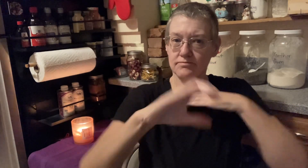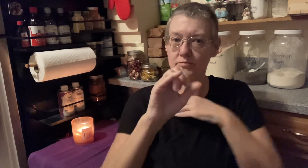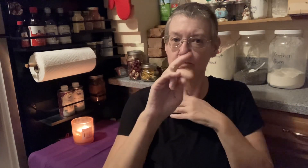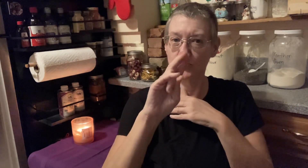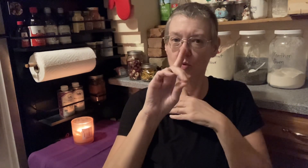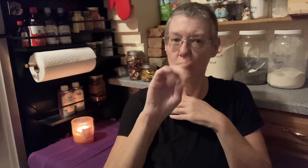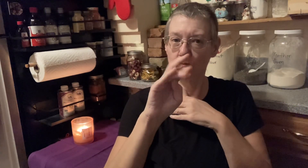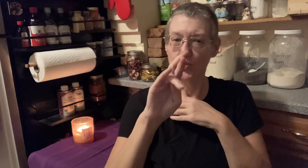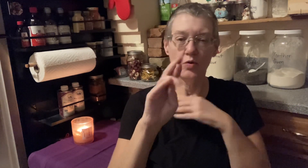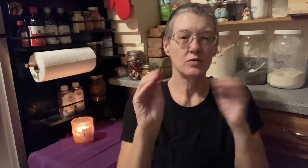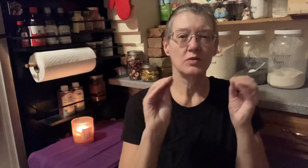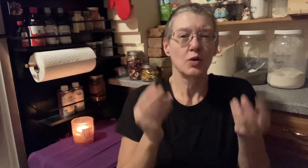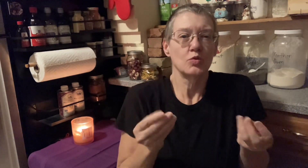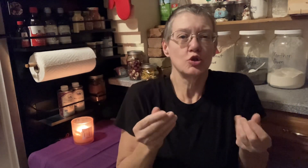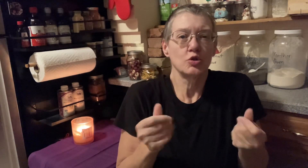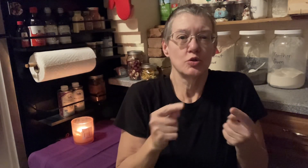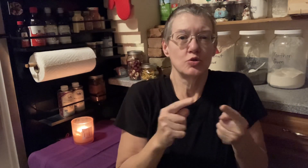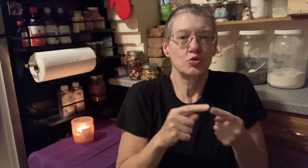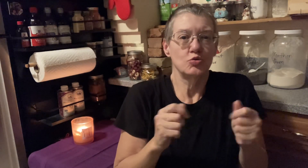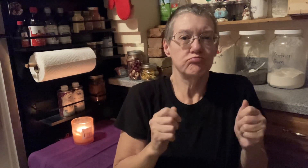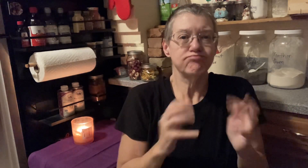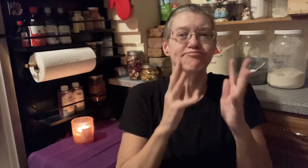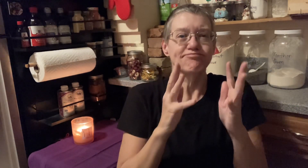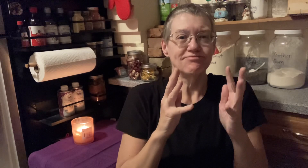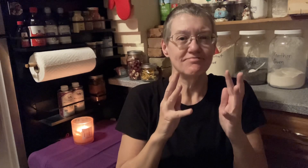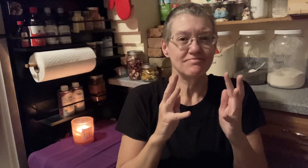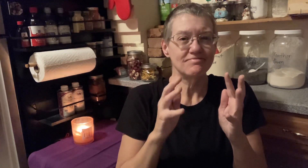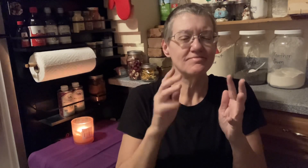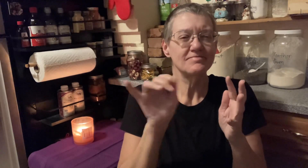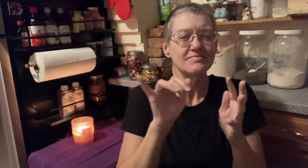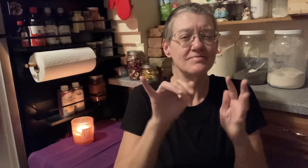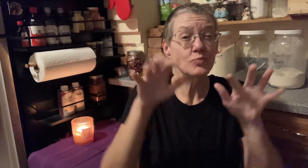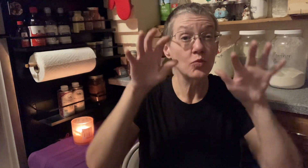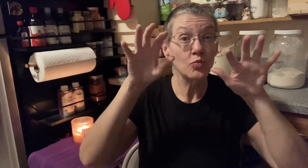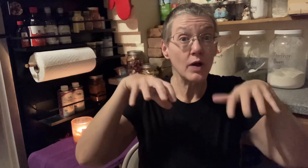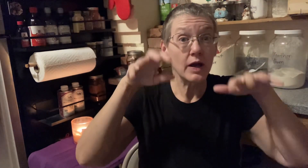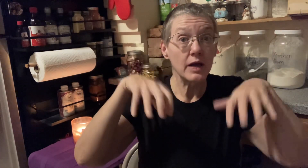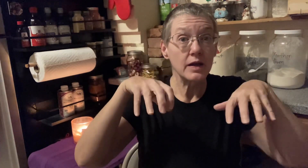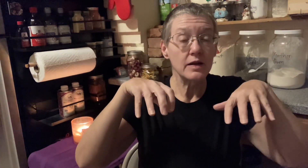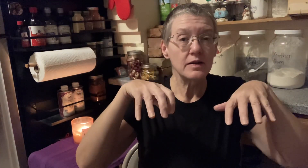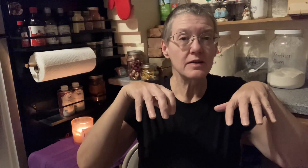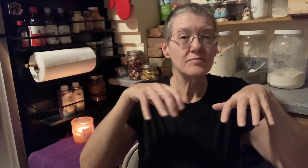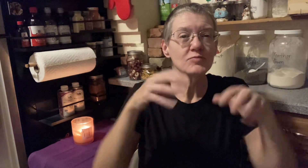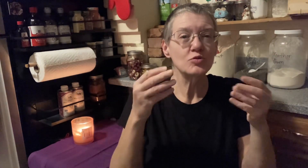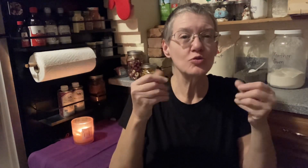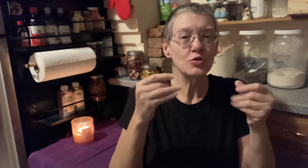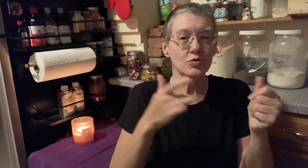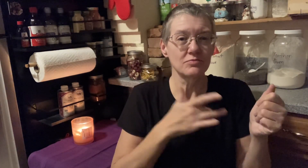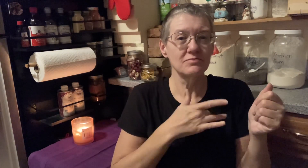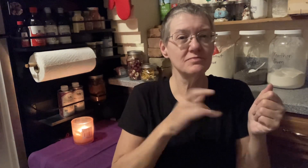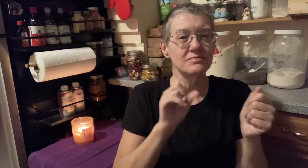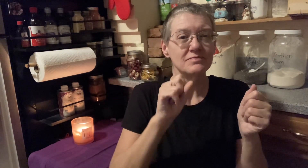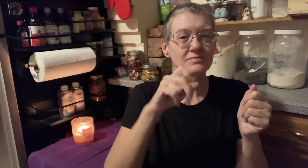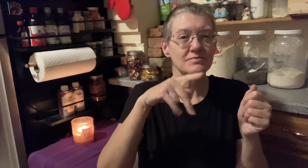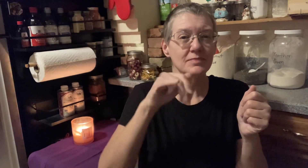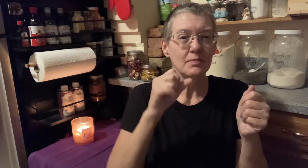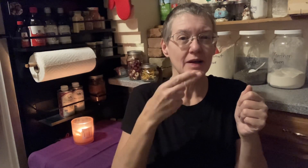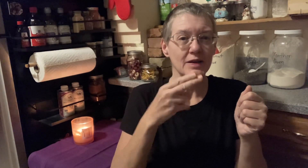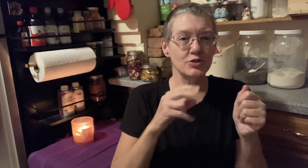net, and I had sheet mulch with cardboard, so there was no dirt to splash on the greens. You know,